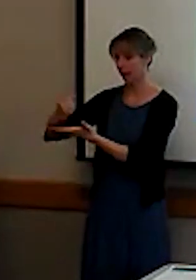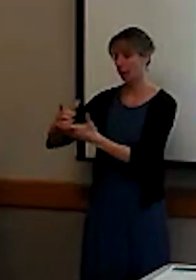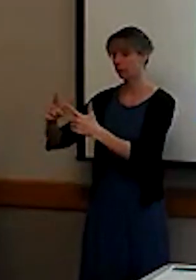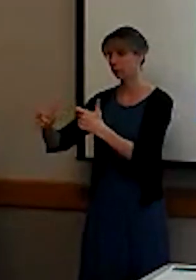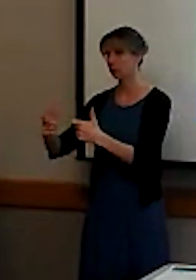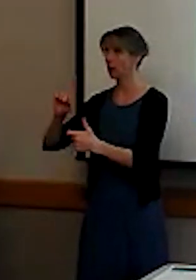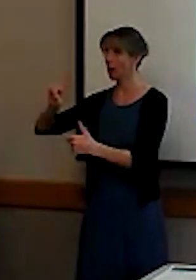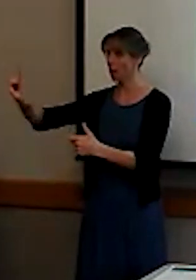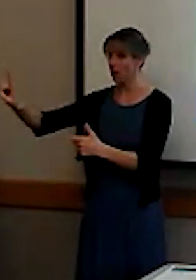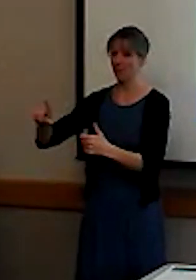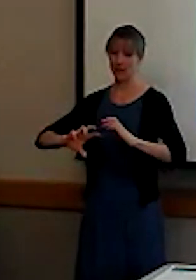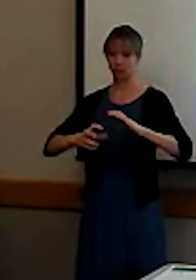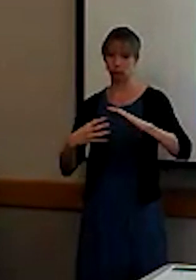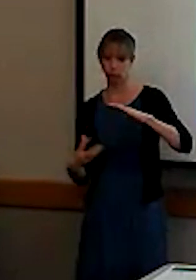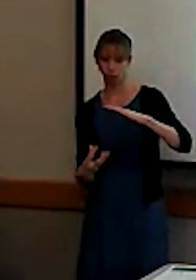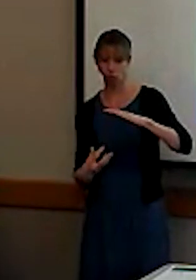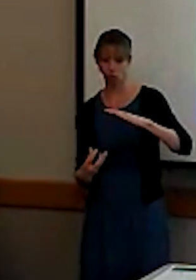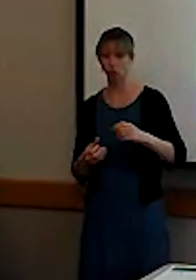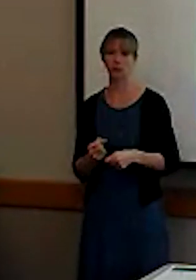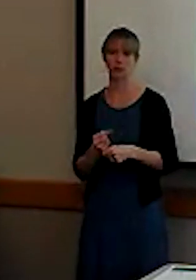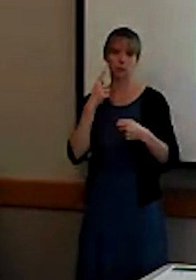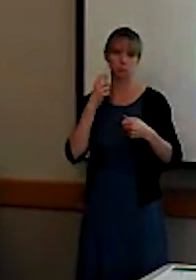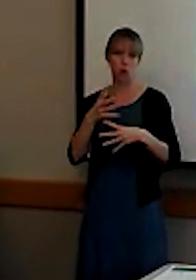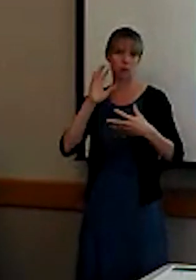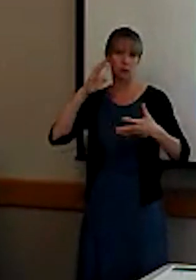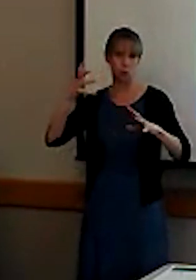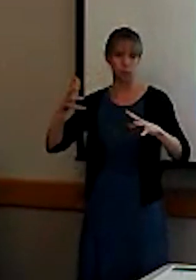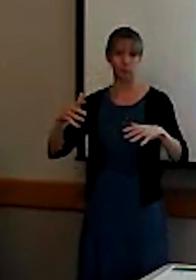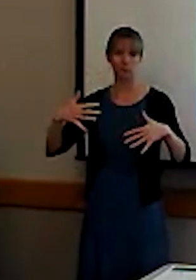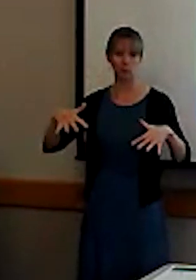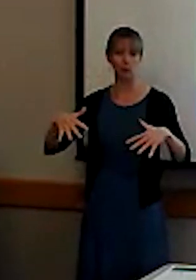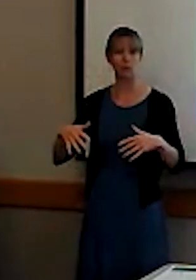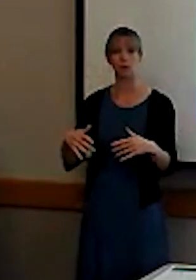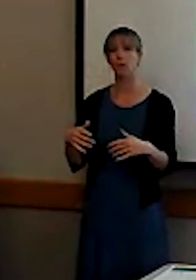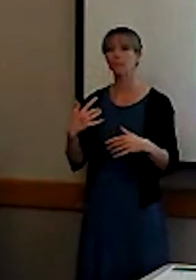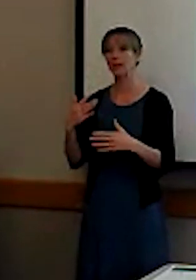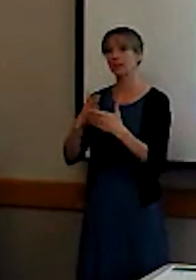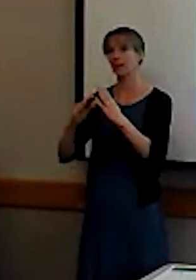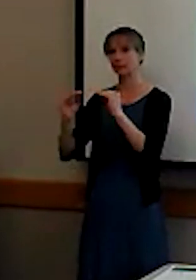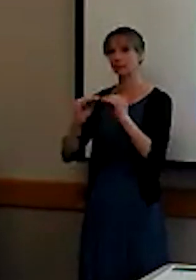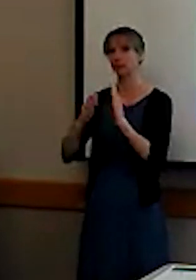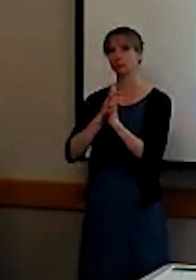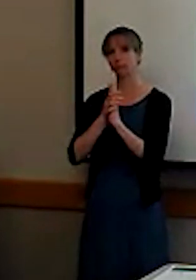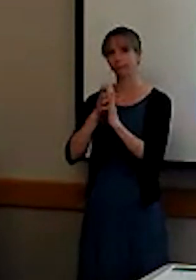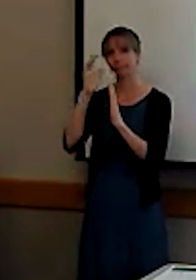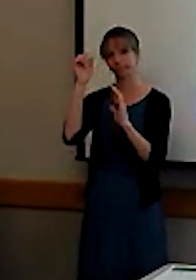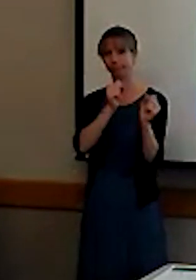that part. So that was one of the teaching strategies, some of the teaching strategies that I wanted you to know. I said